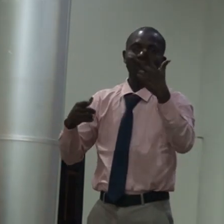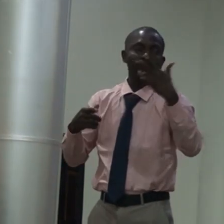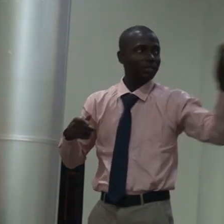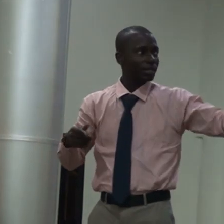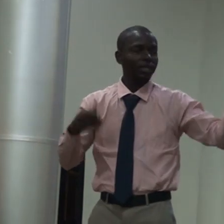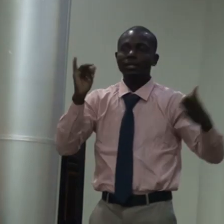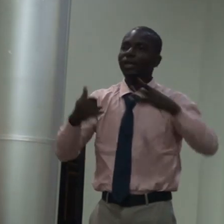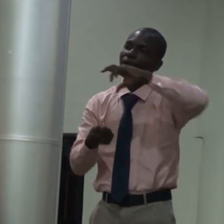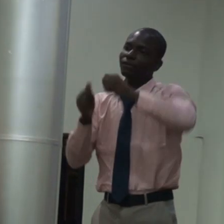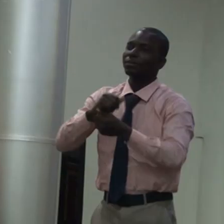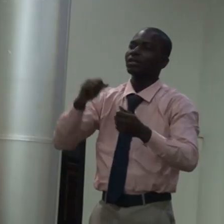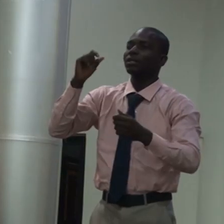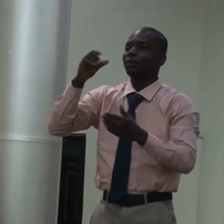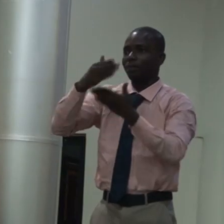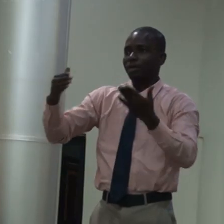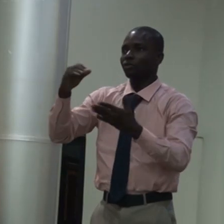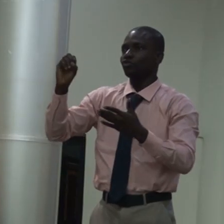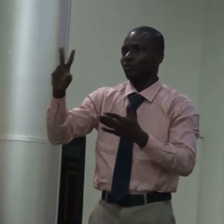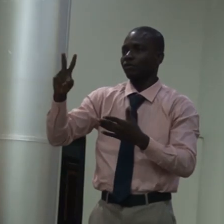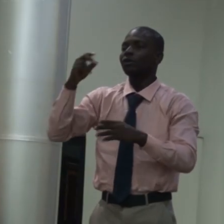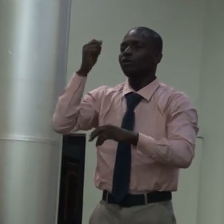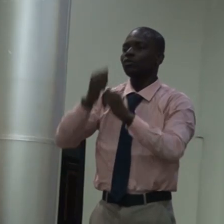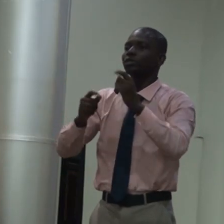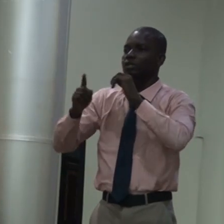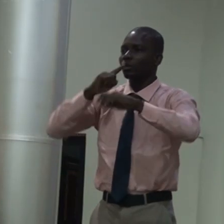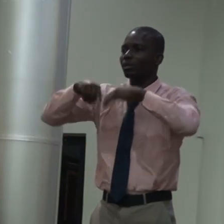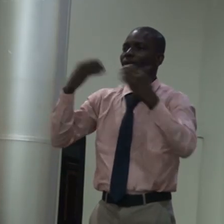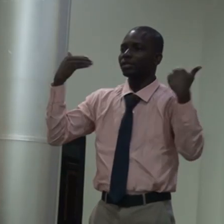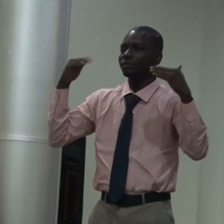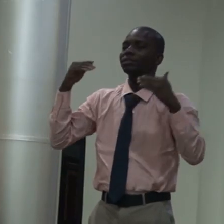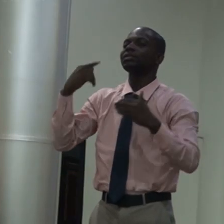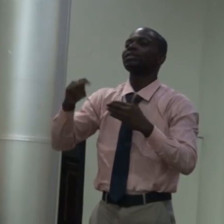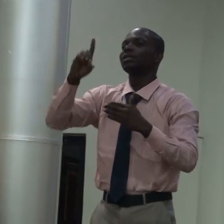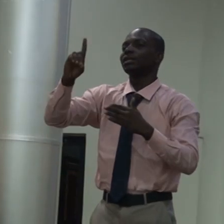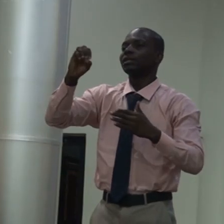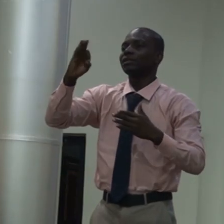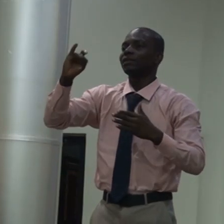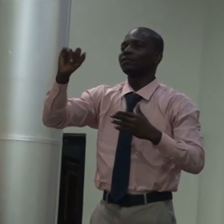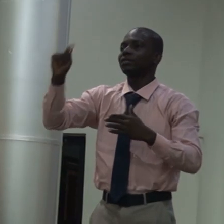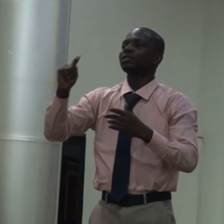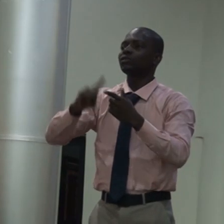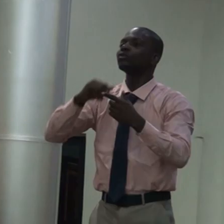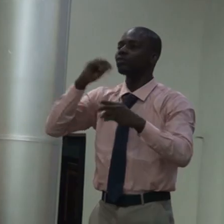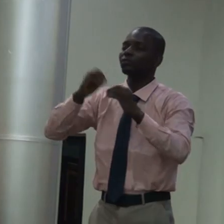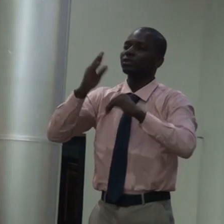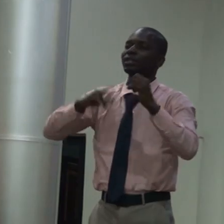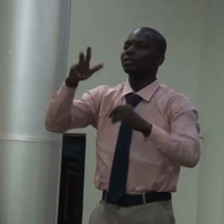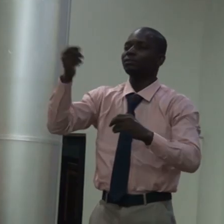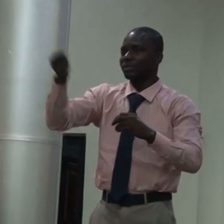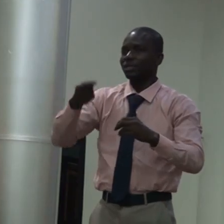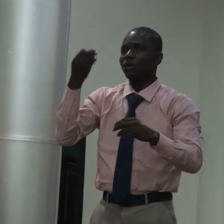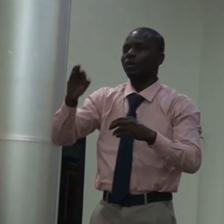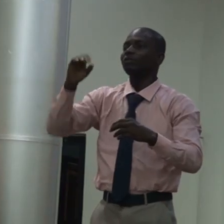have amended section 12. We talked about limiting the deficits to not more than 3% of the